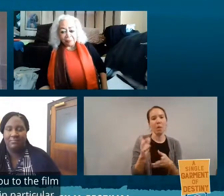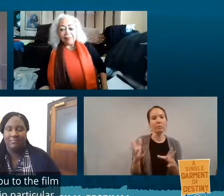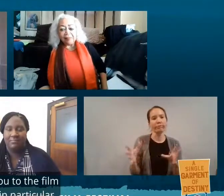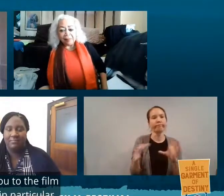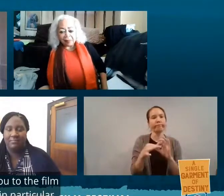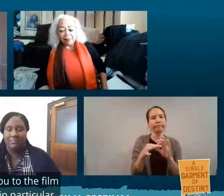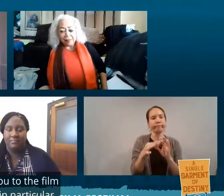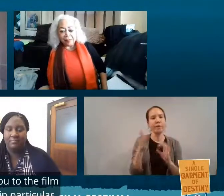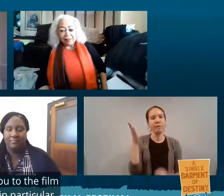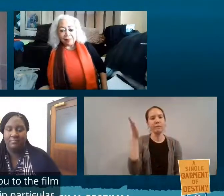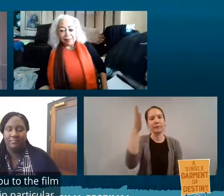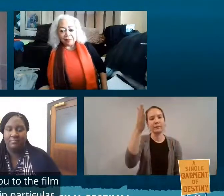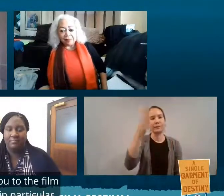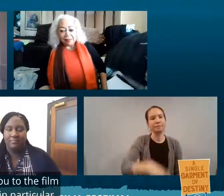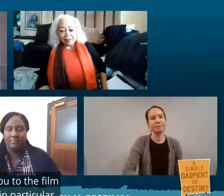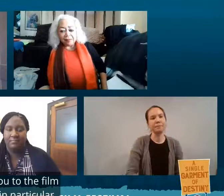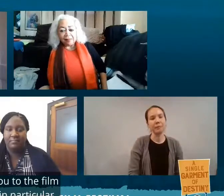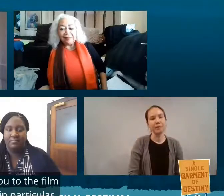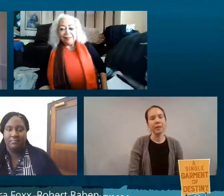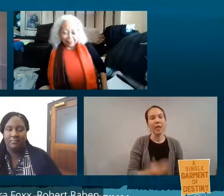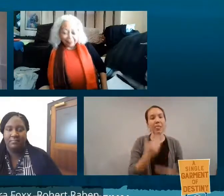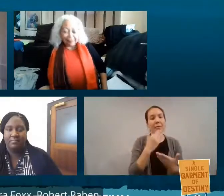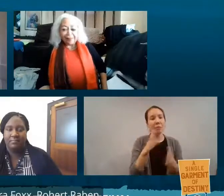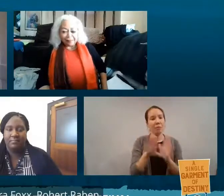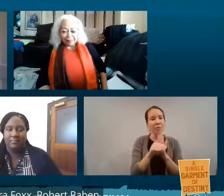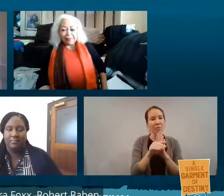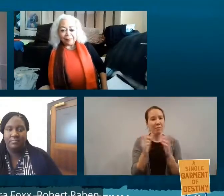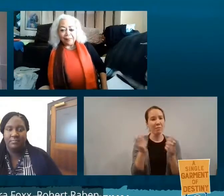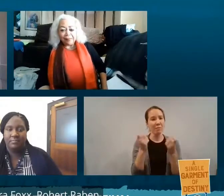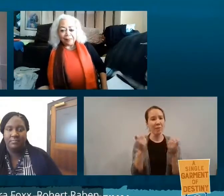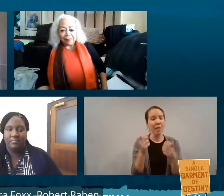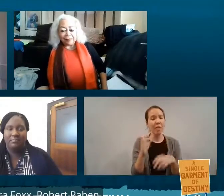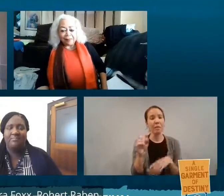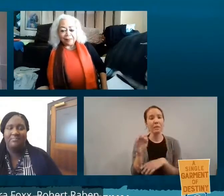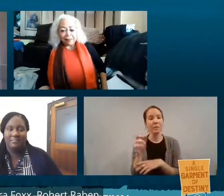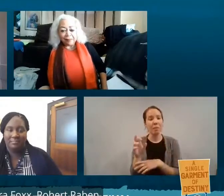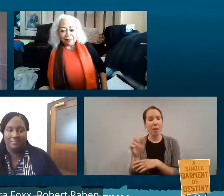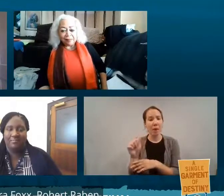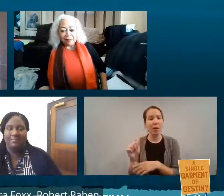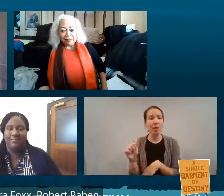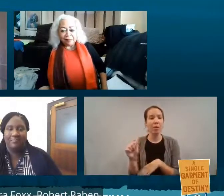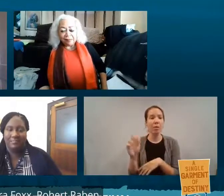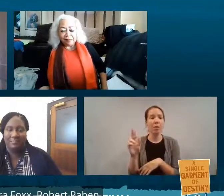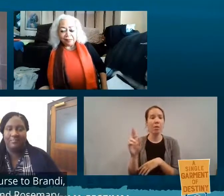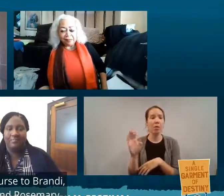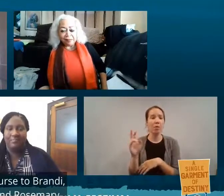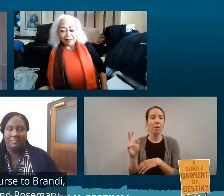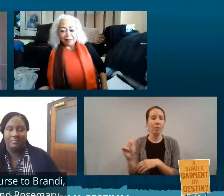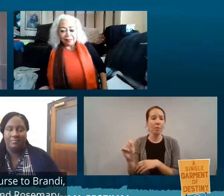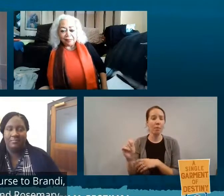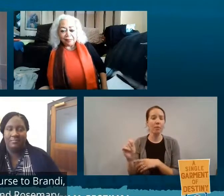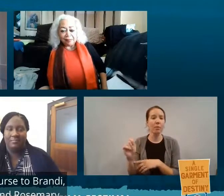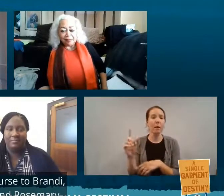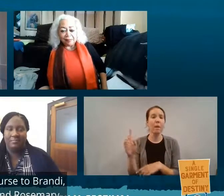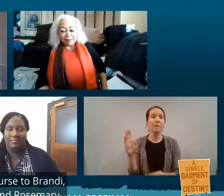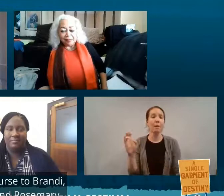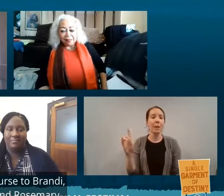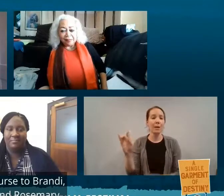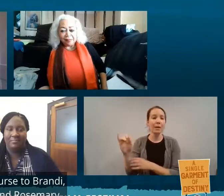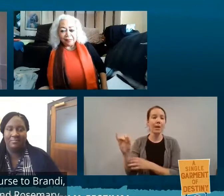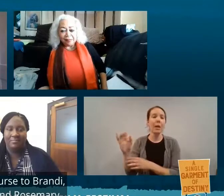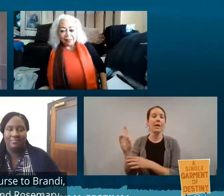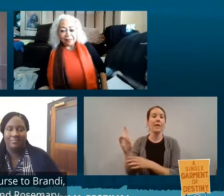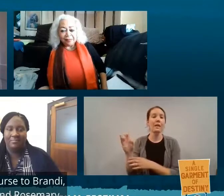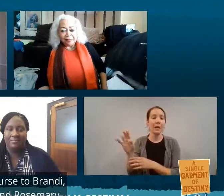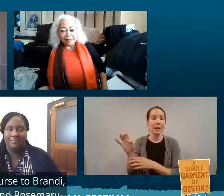Thank you to the film festival, in particular to Sarah Bay, Samara Fox, Robert Regan, and of course to Brandi,